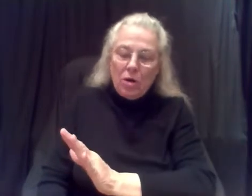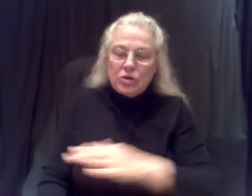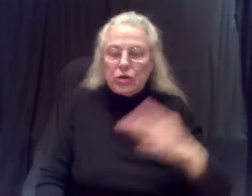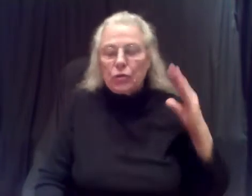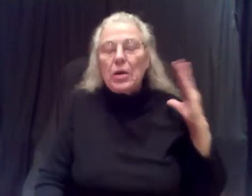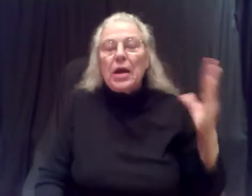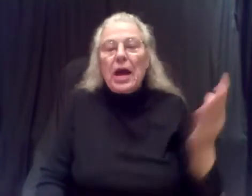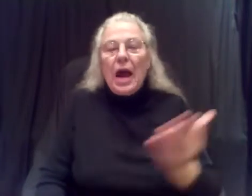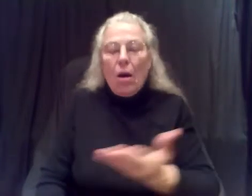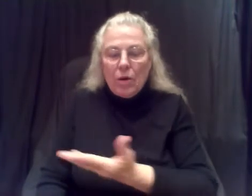to. Our